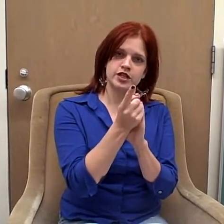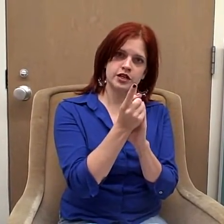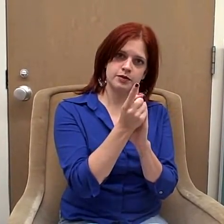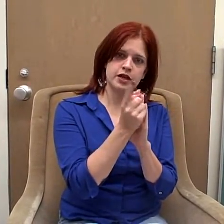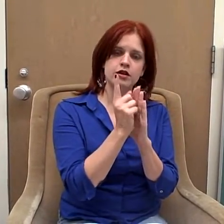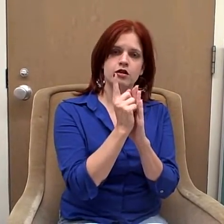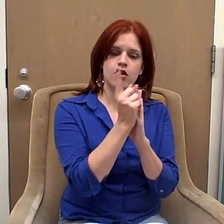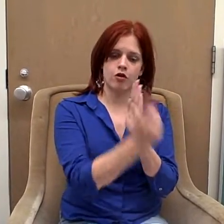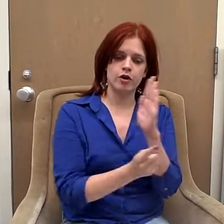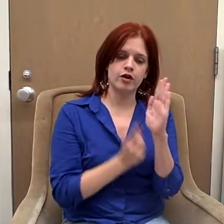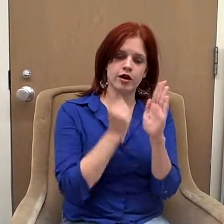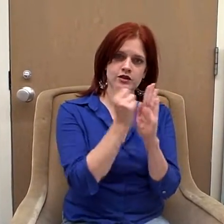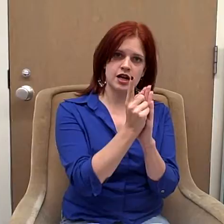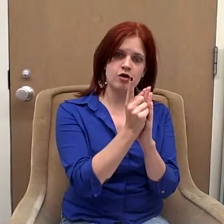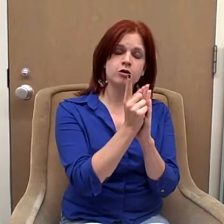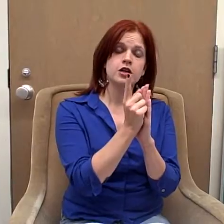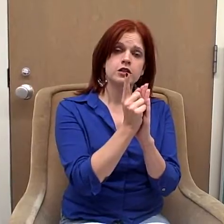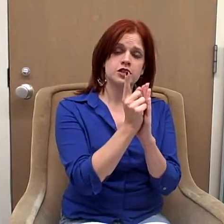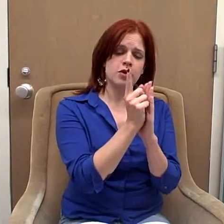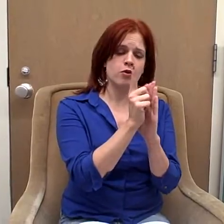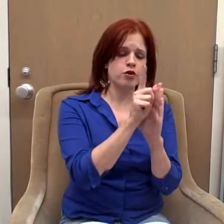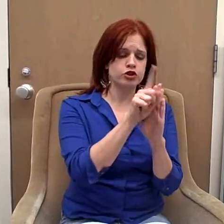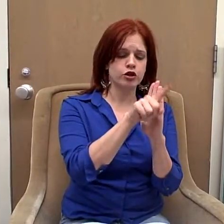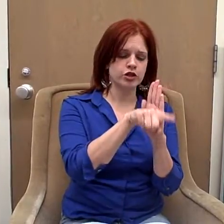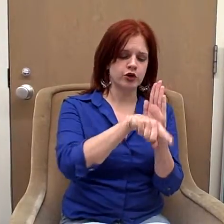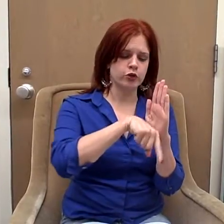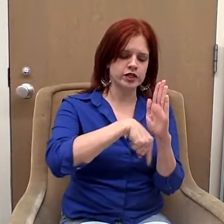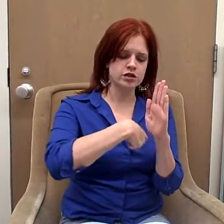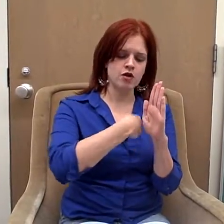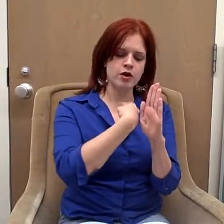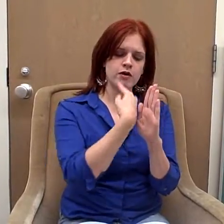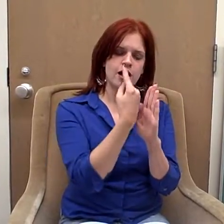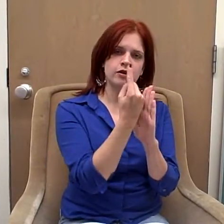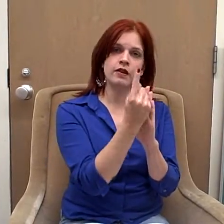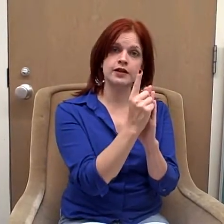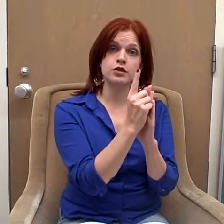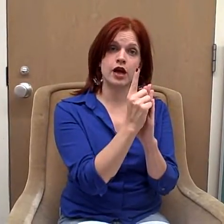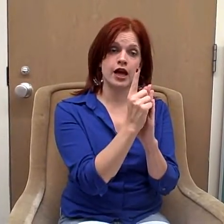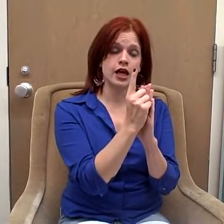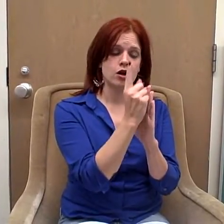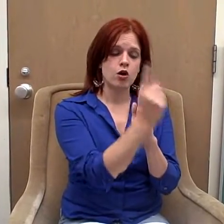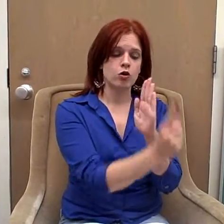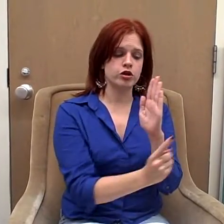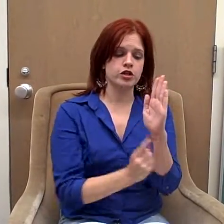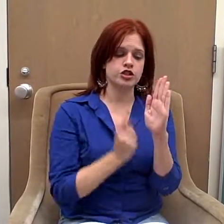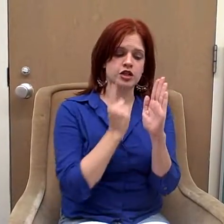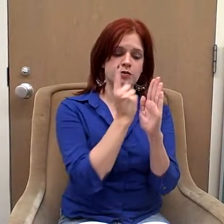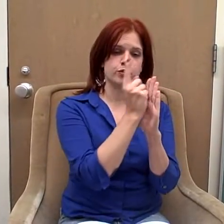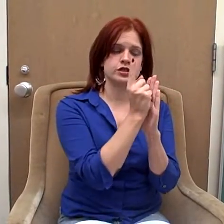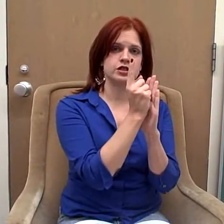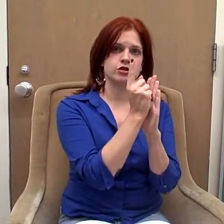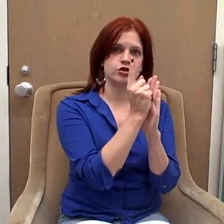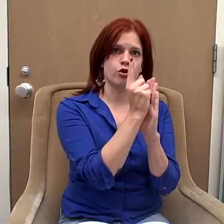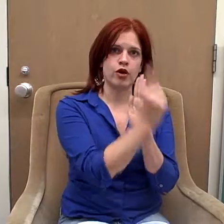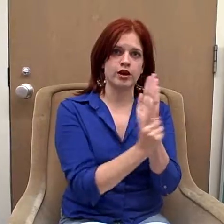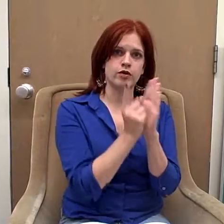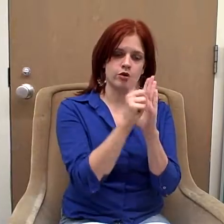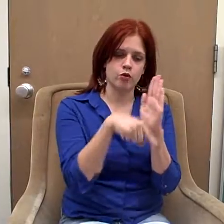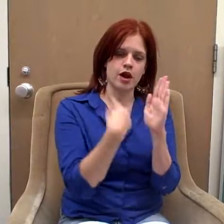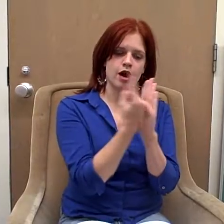is a minute, all the way around is an hour. Some people turn their wrist all the way around. That's okay. Or you can just keep your wrist still and do your whole hand around. 1 hour